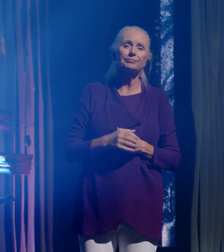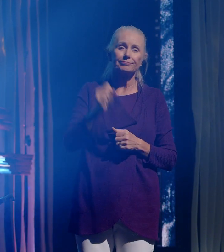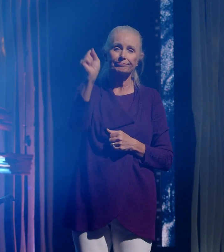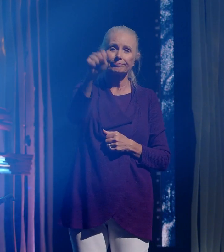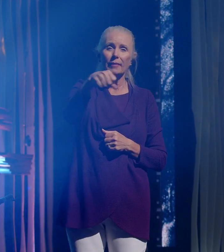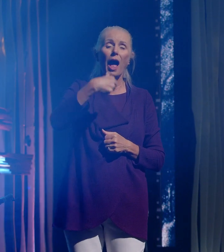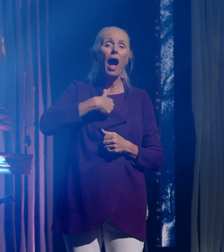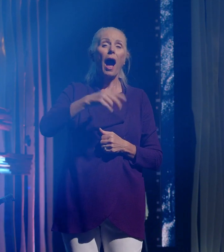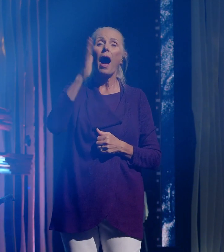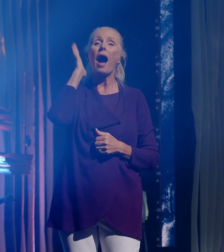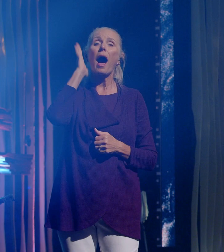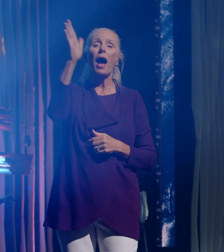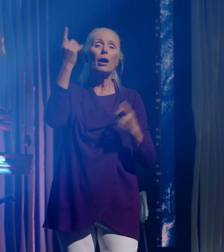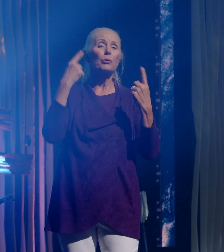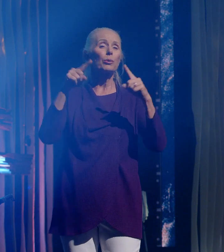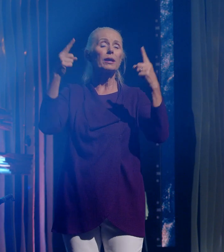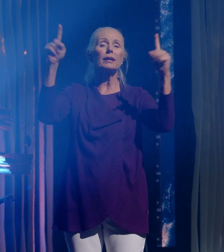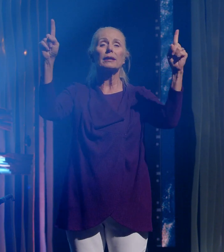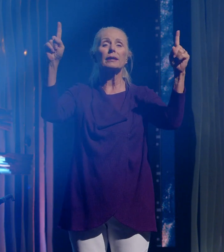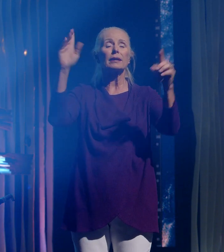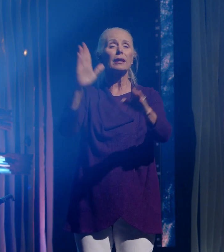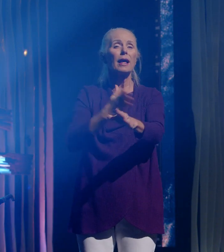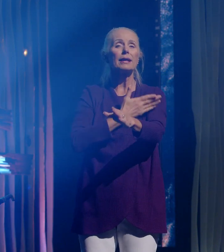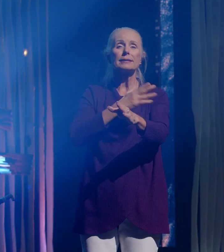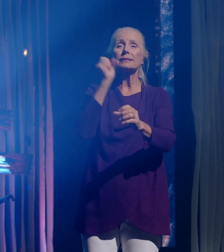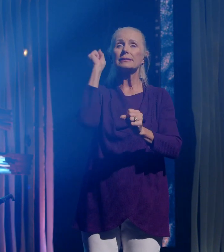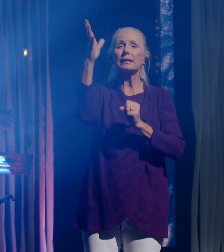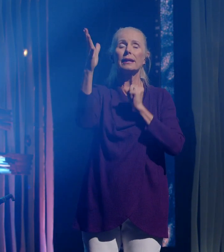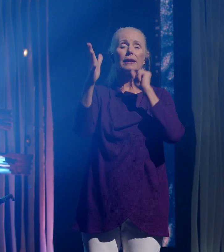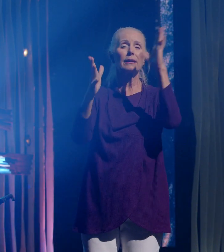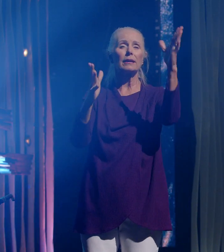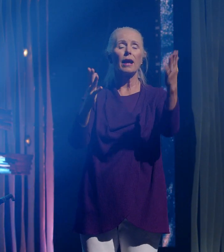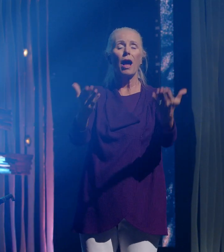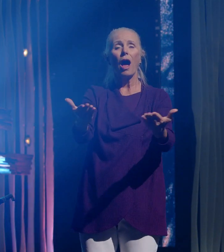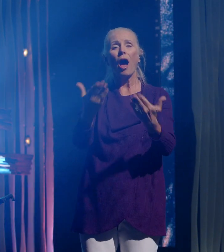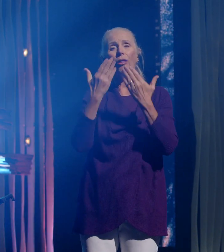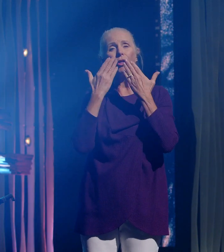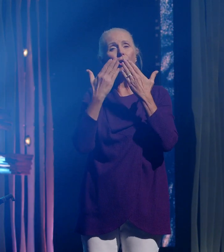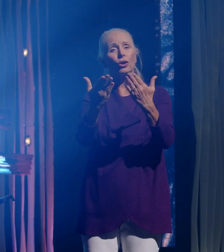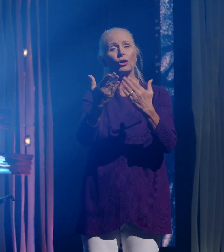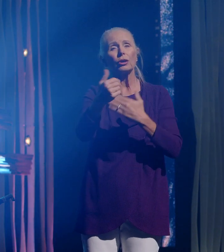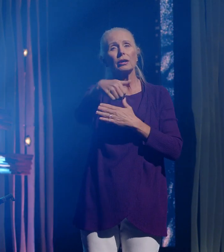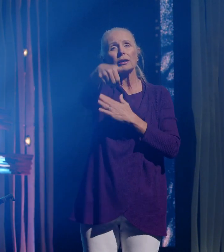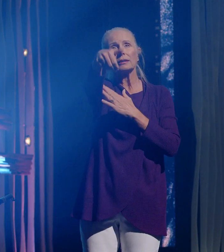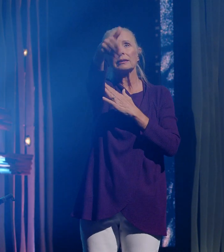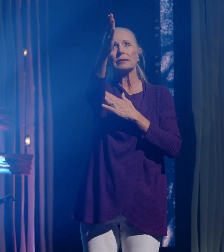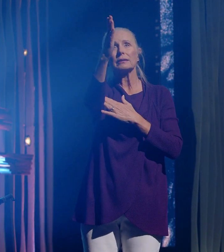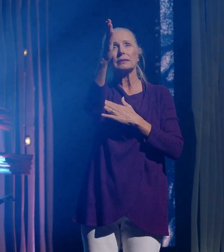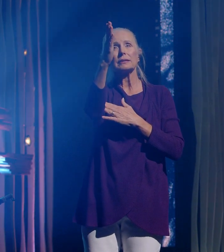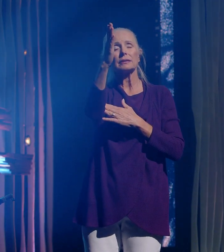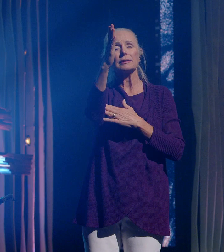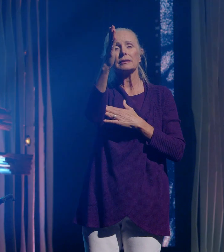God. Oh, I will sing of the goodness of